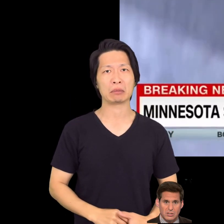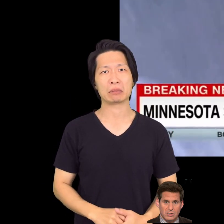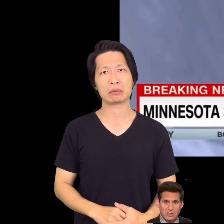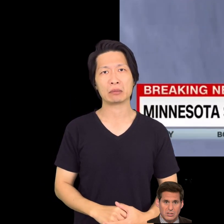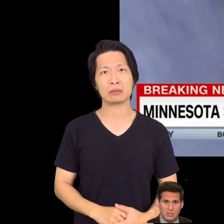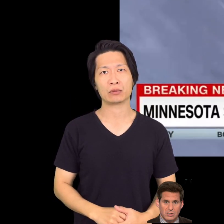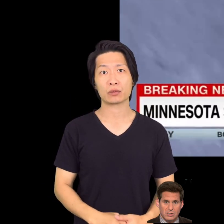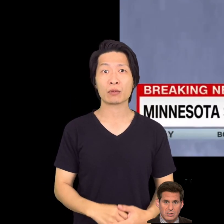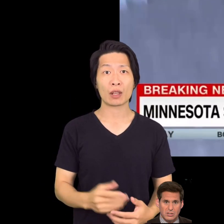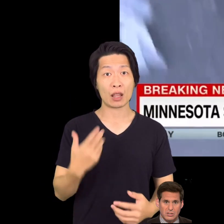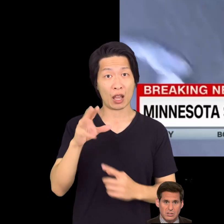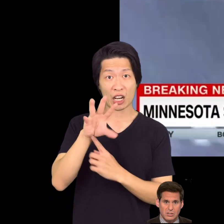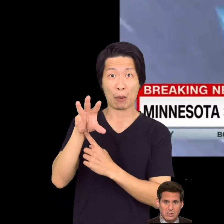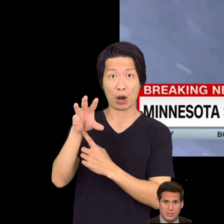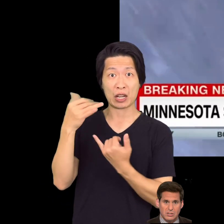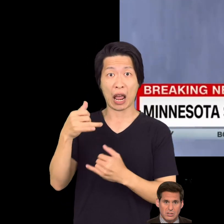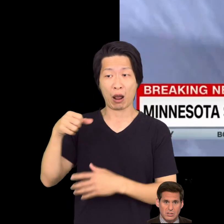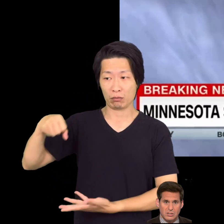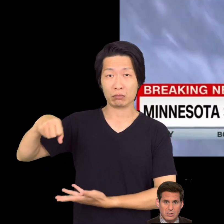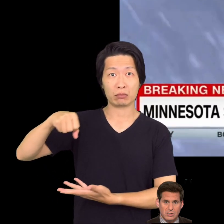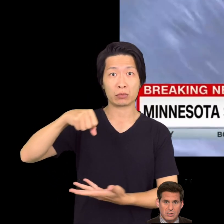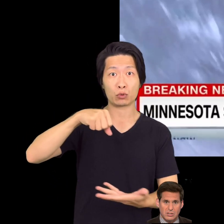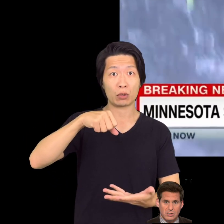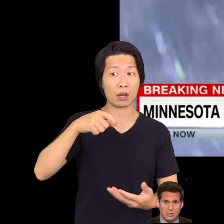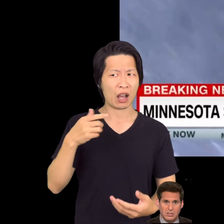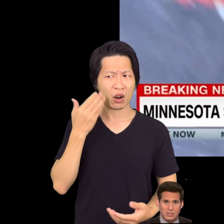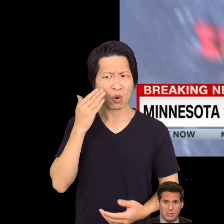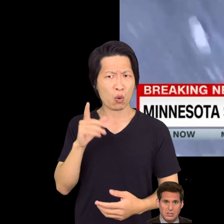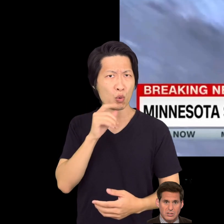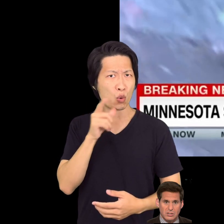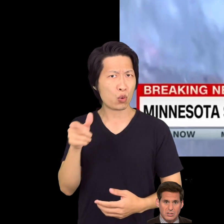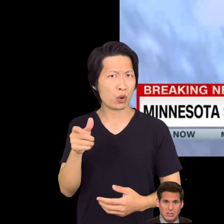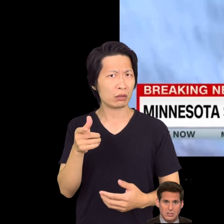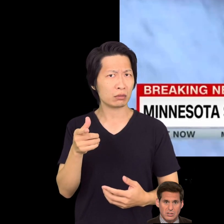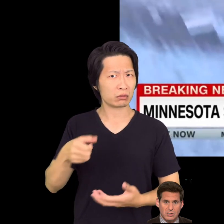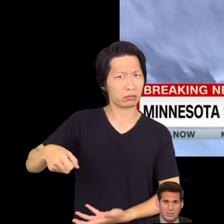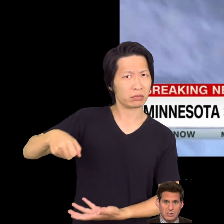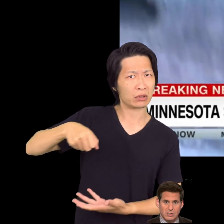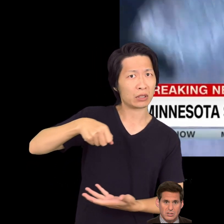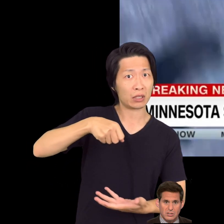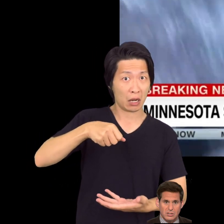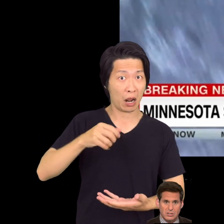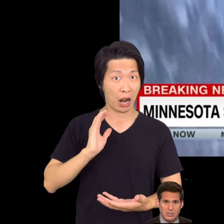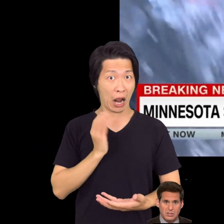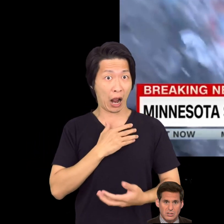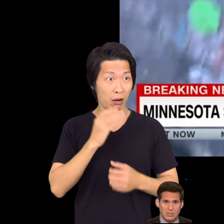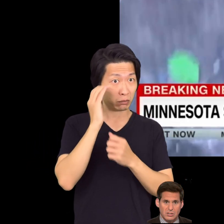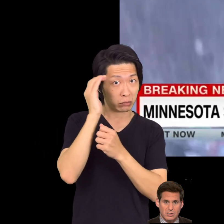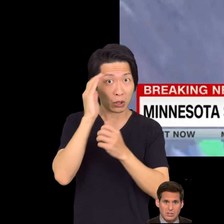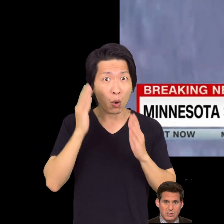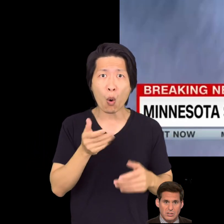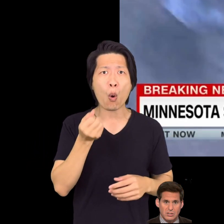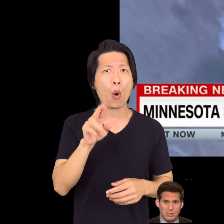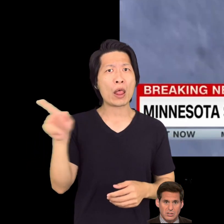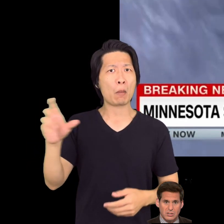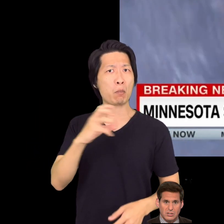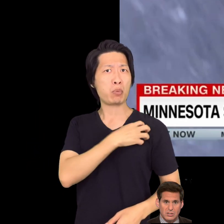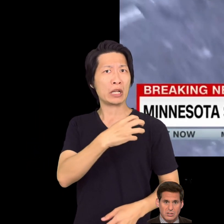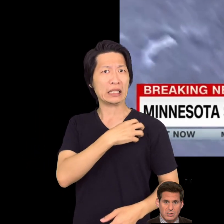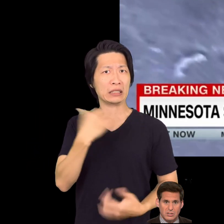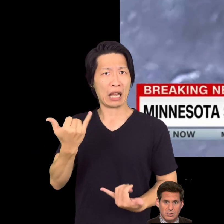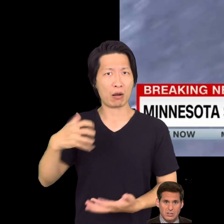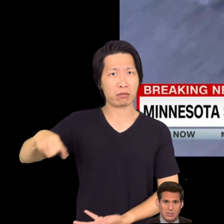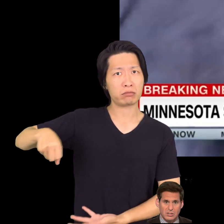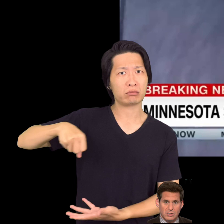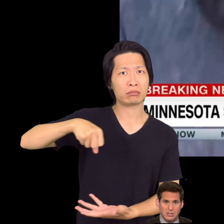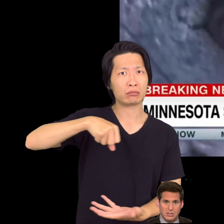this. The camera is being walked away now. I don't know if this camera is still in the hands of our photojournalist or whether